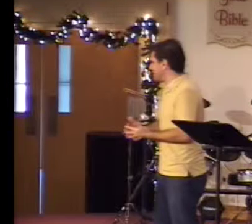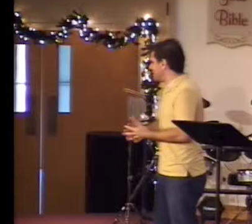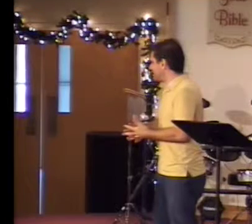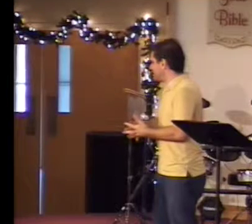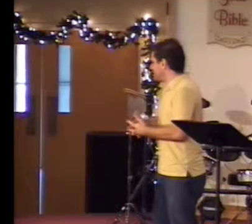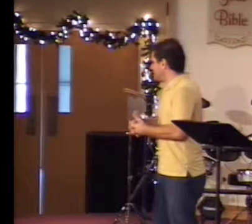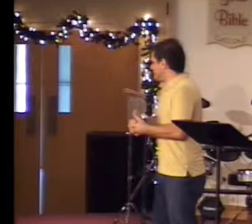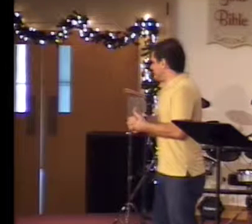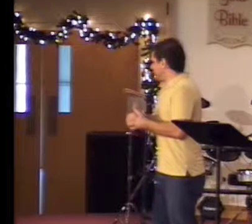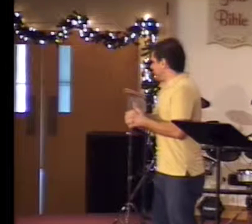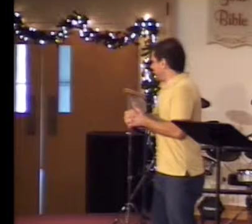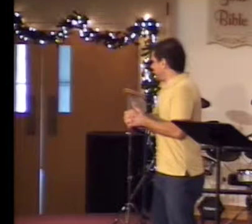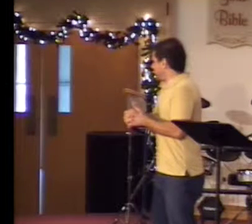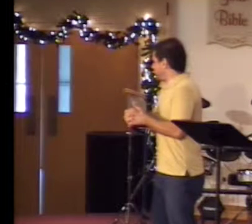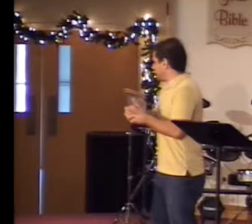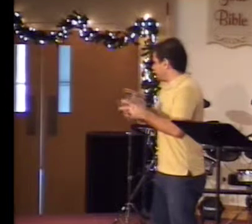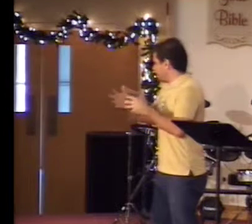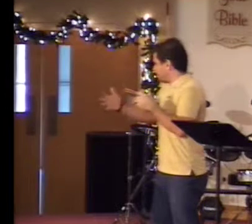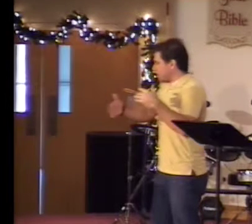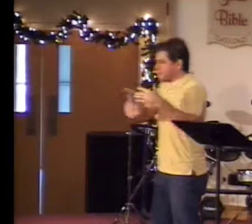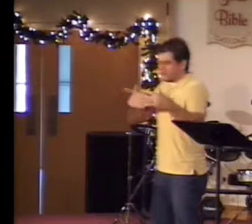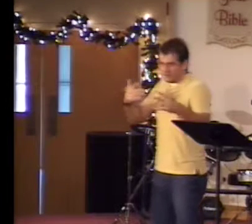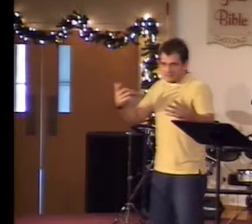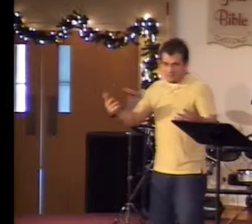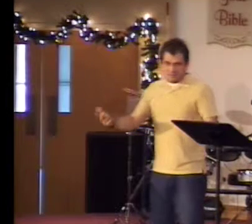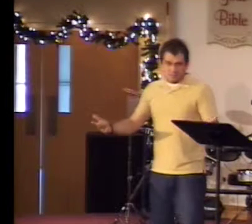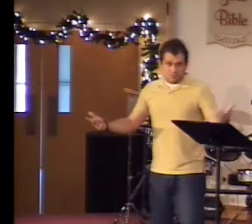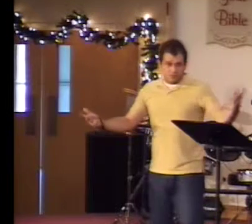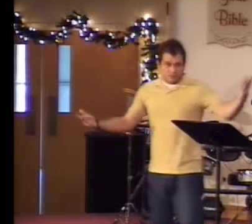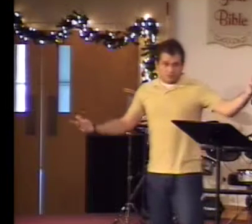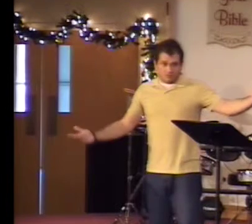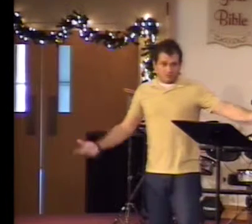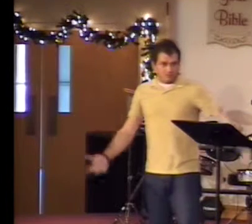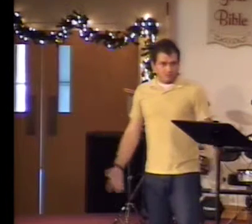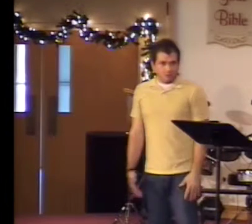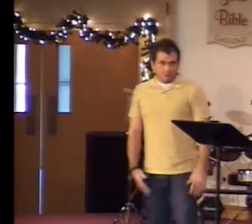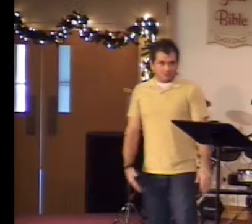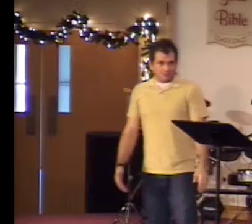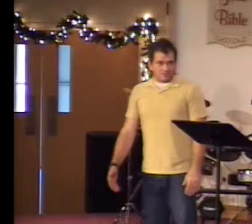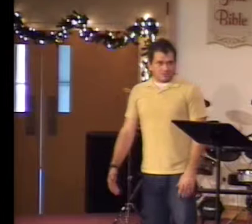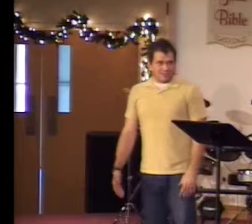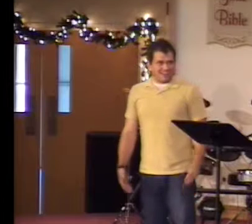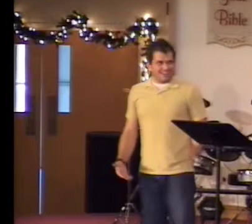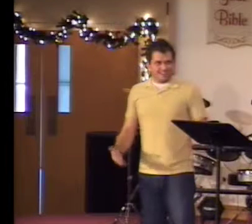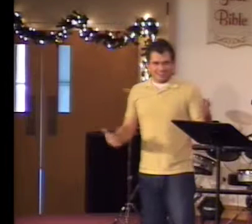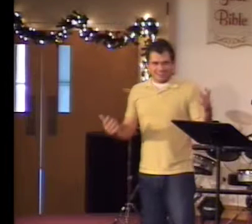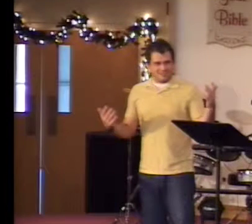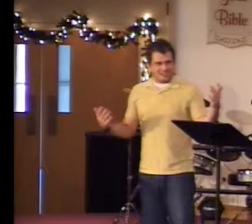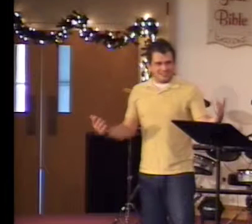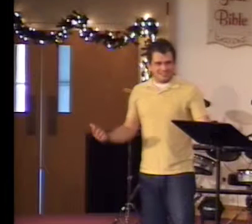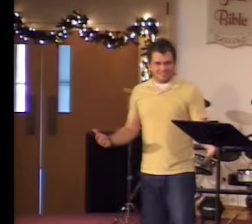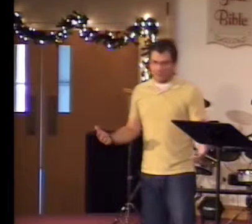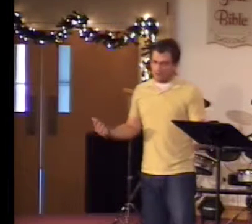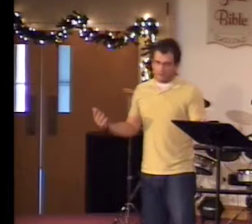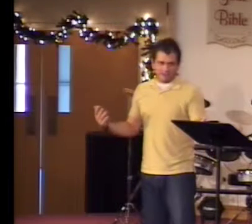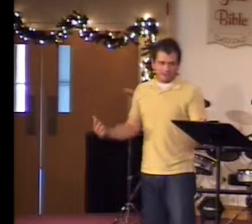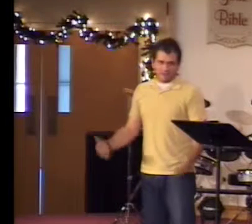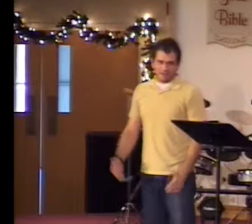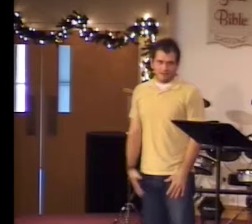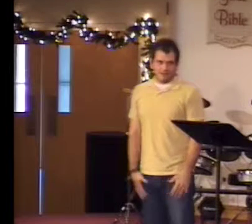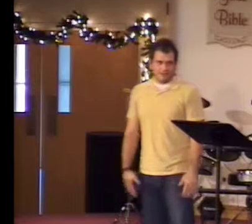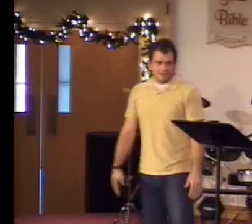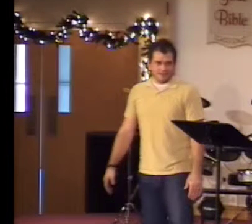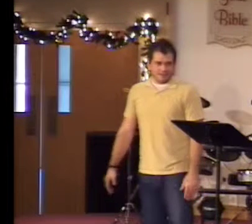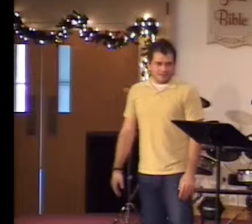why? I mean, the week went on, and he was in the NICU for a full 10 to 11 days. They all blend